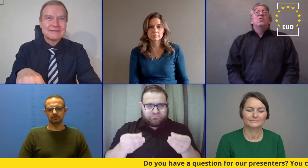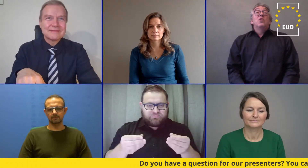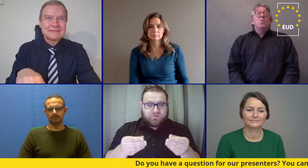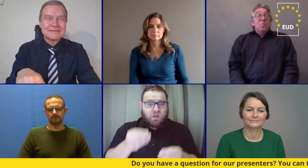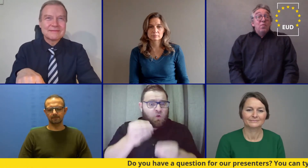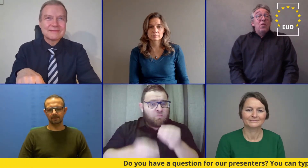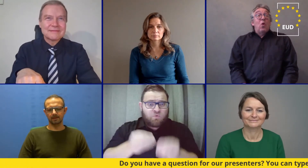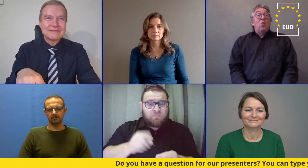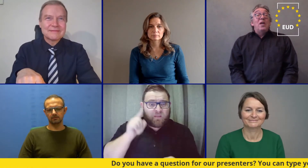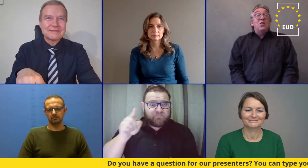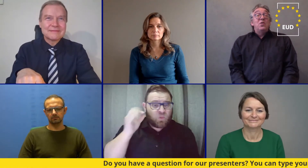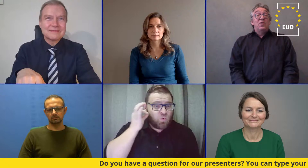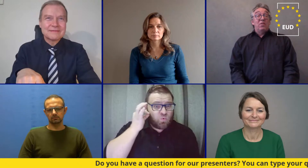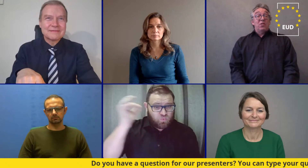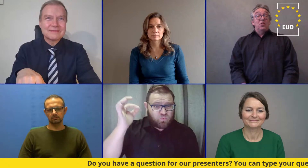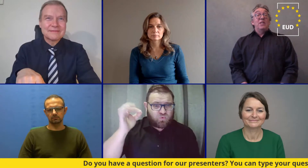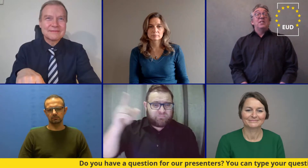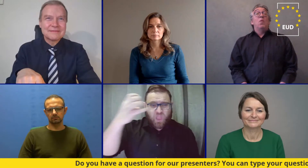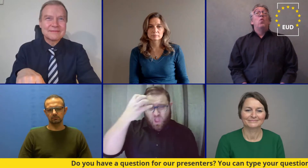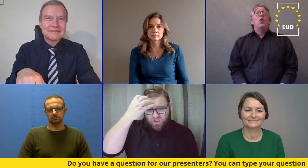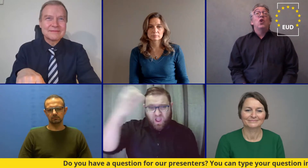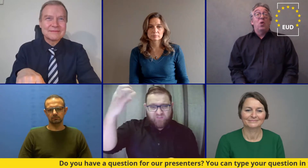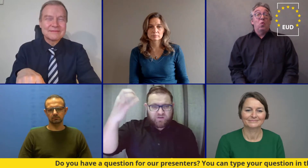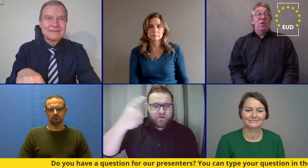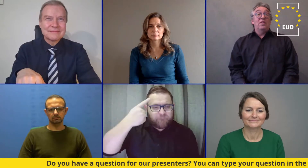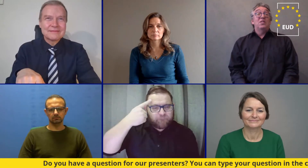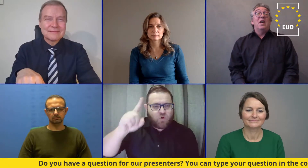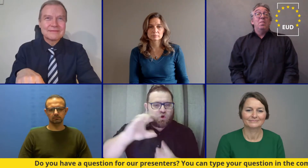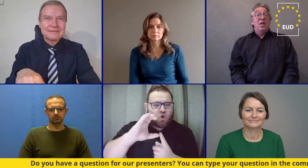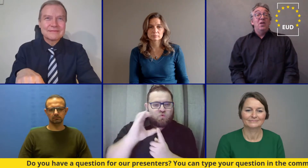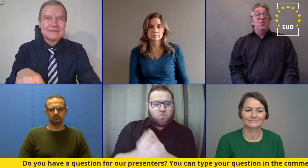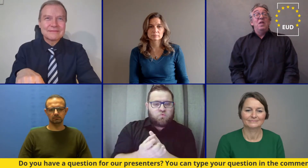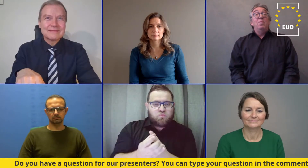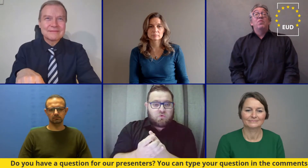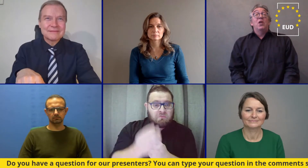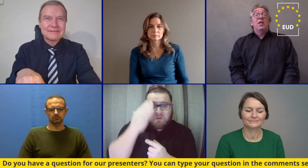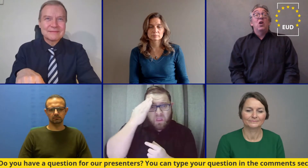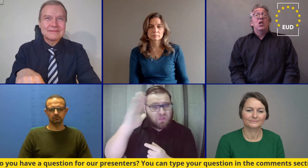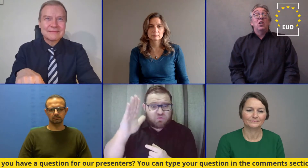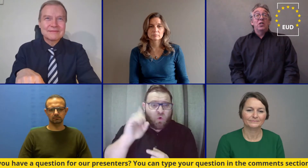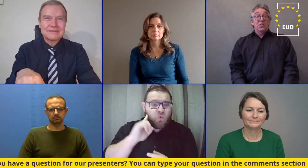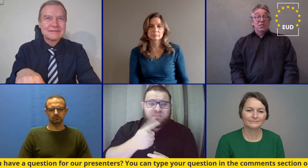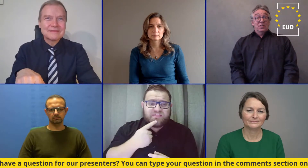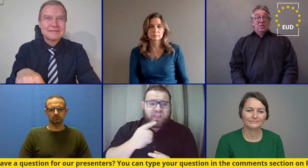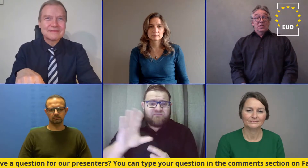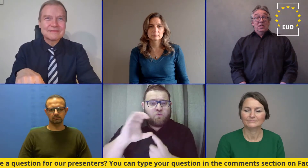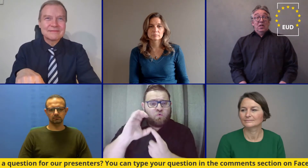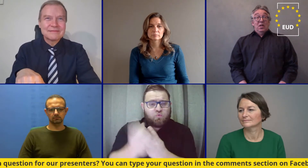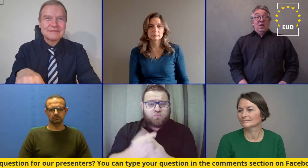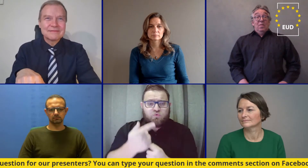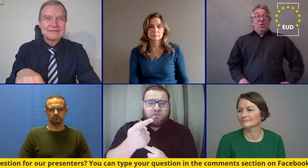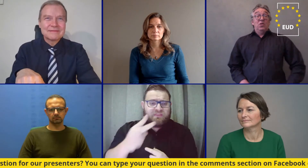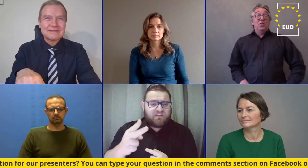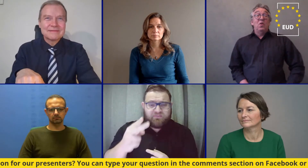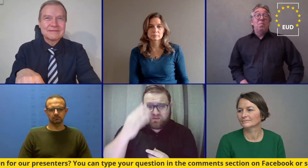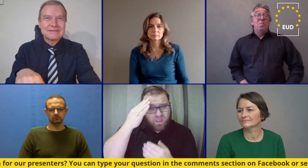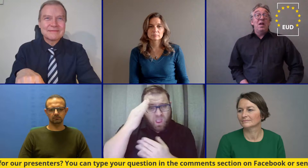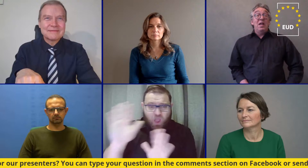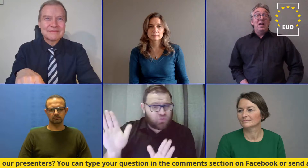So all national deaf associations can work with the same EUD provided guidelines. But you know, in many